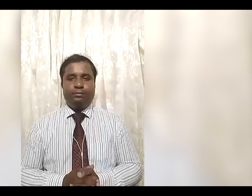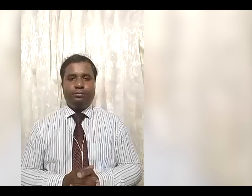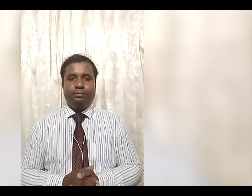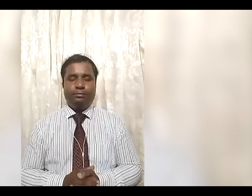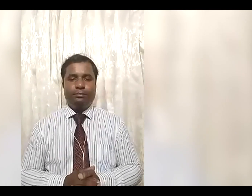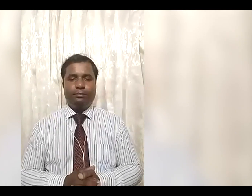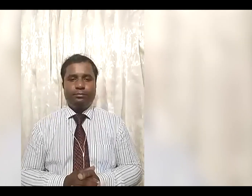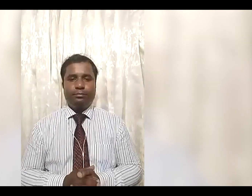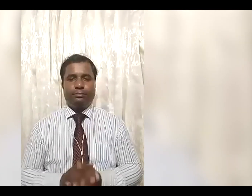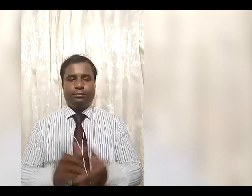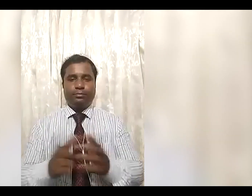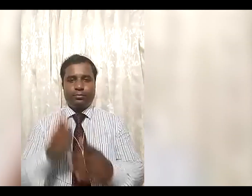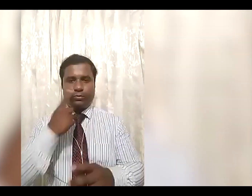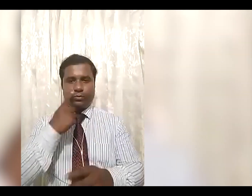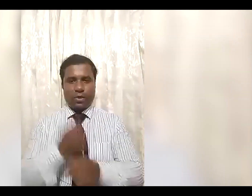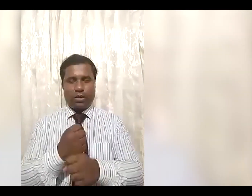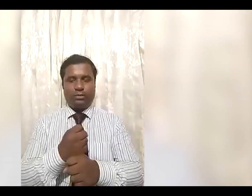our government.